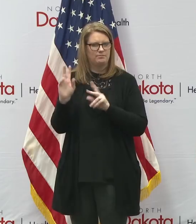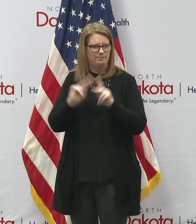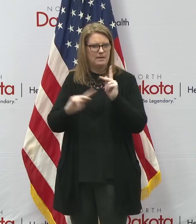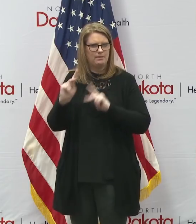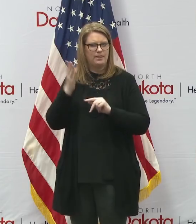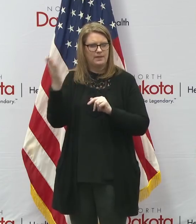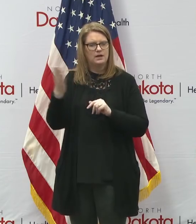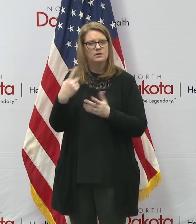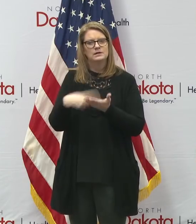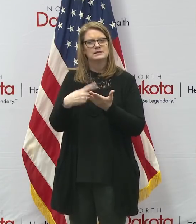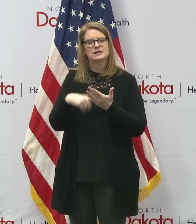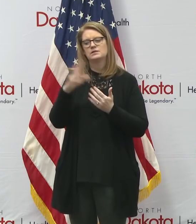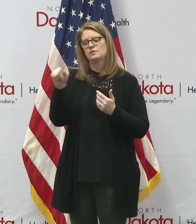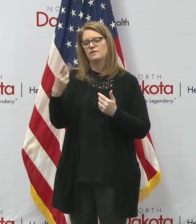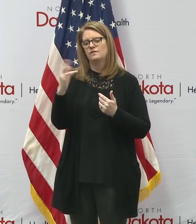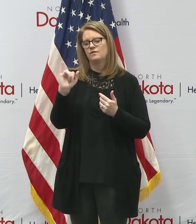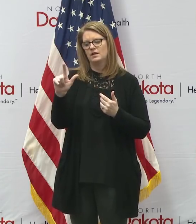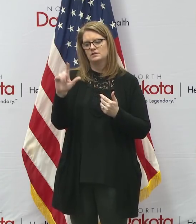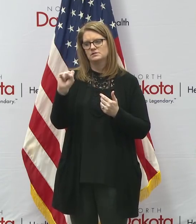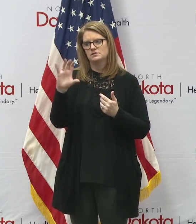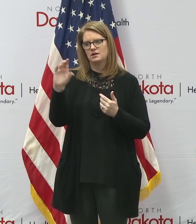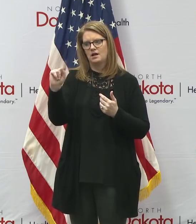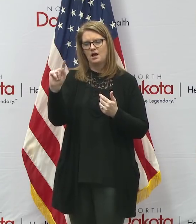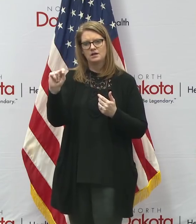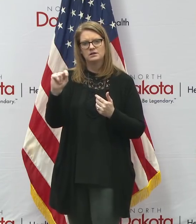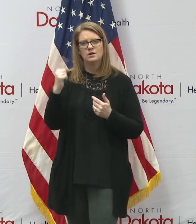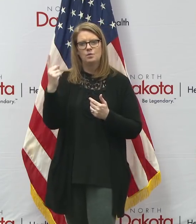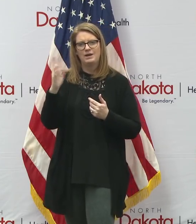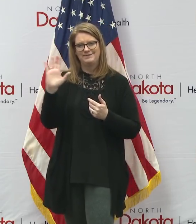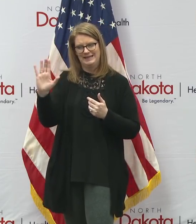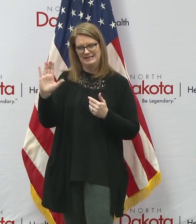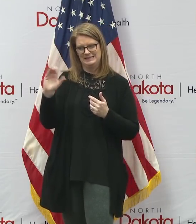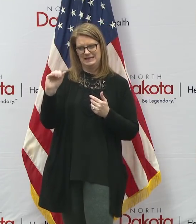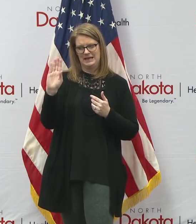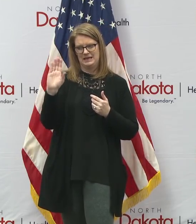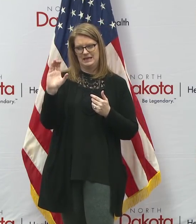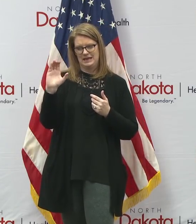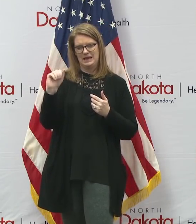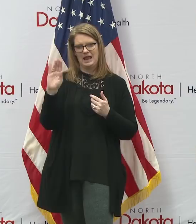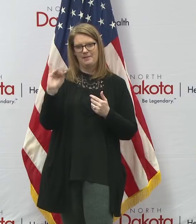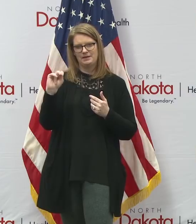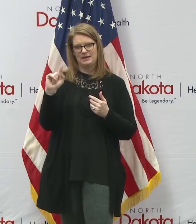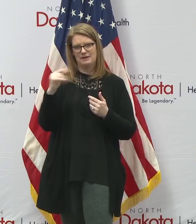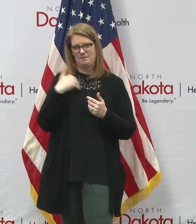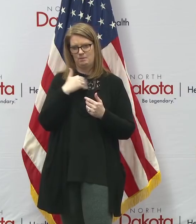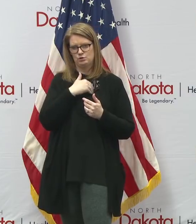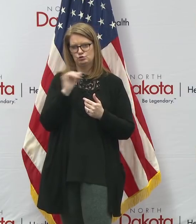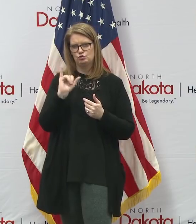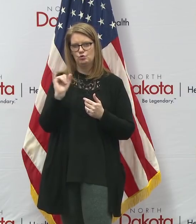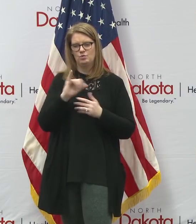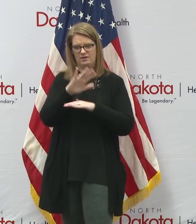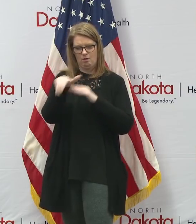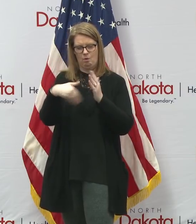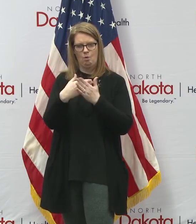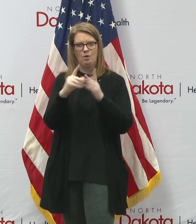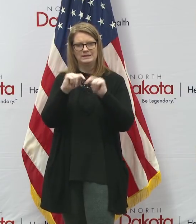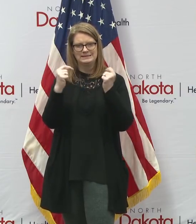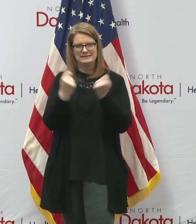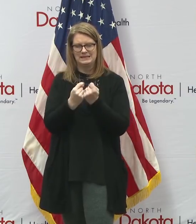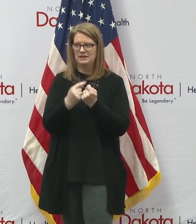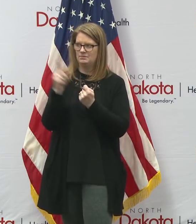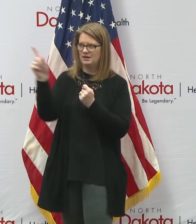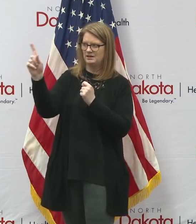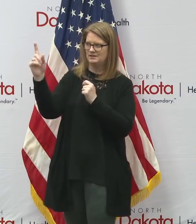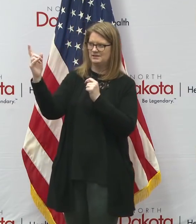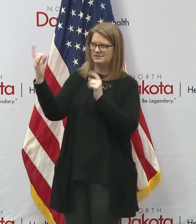talk to Governor Phil Scott last night, talk to one of his cabinet members today with our whole team, and we're using that input